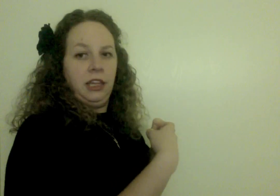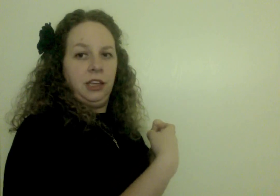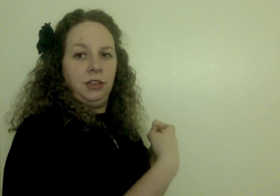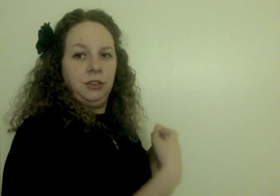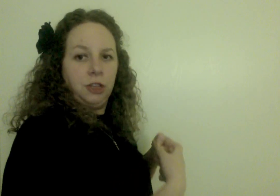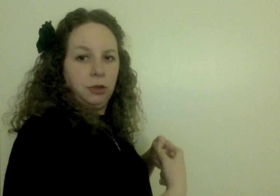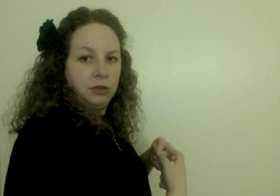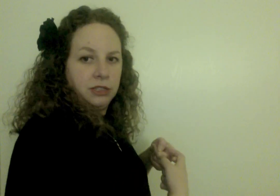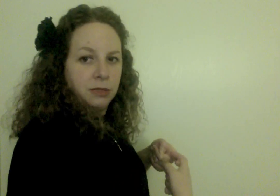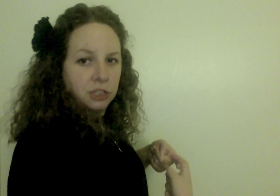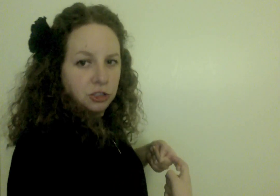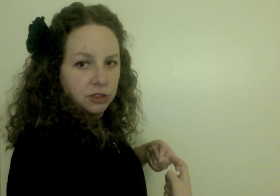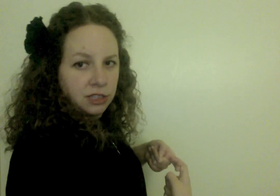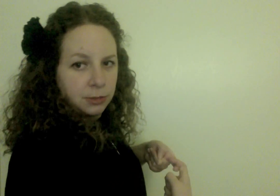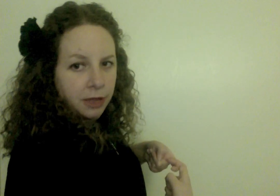in the lotus position this way.